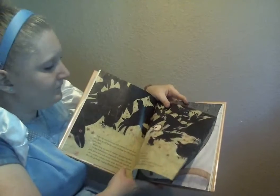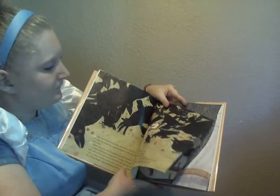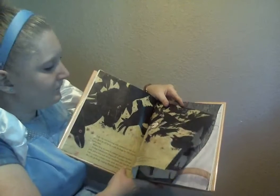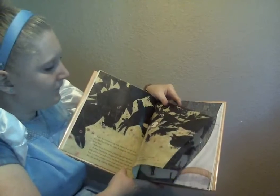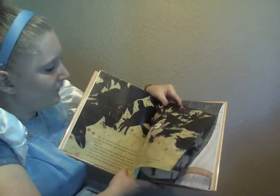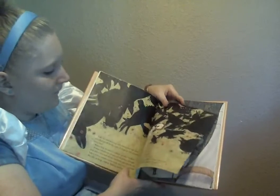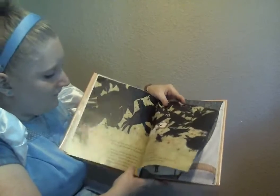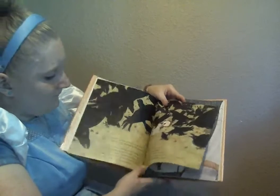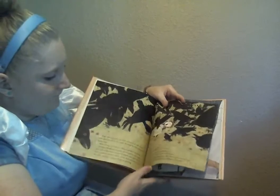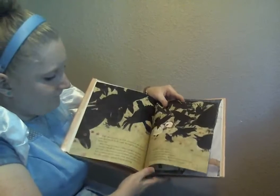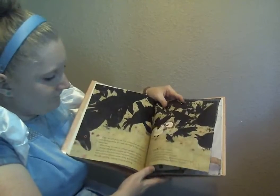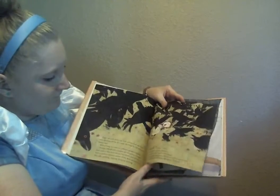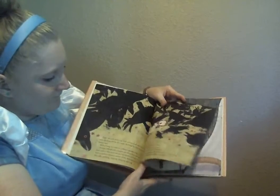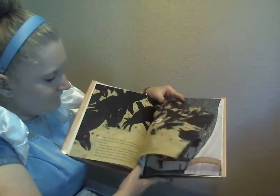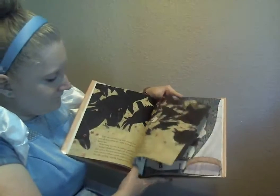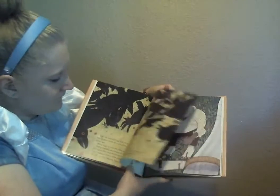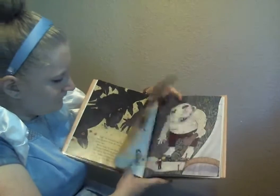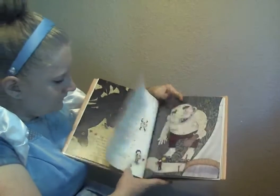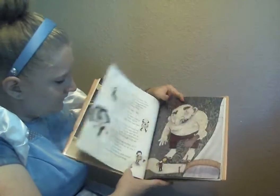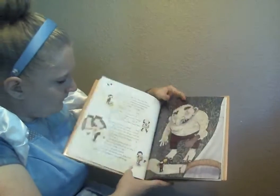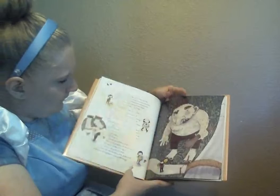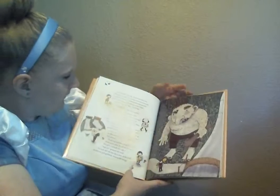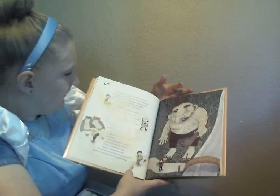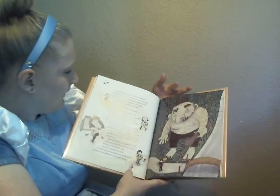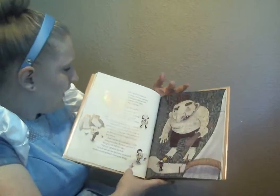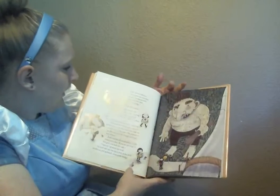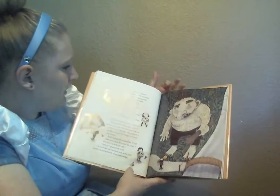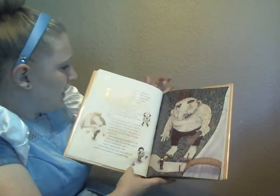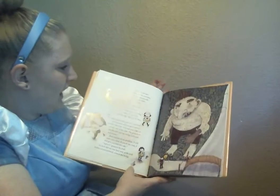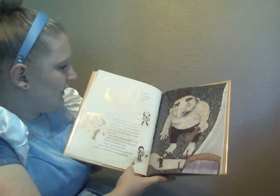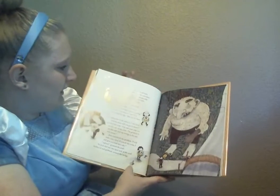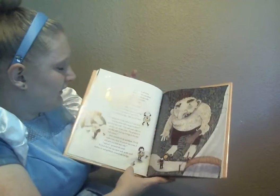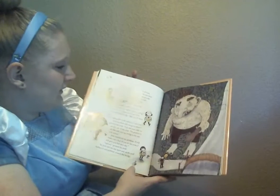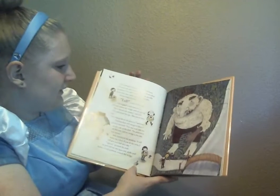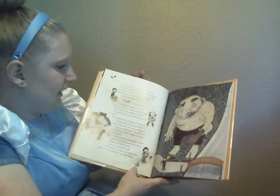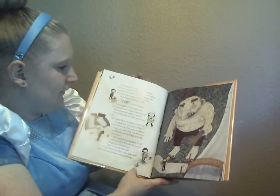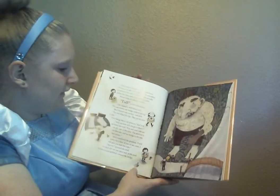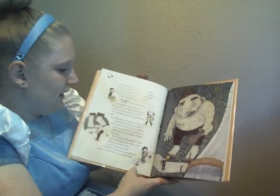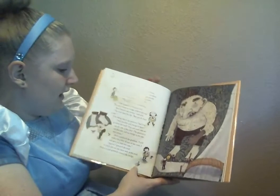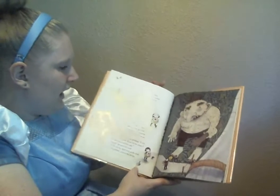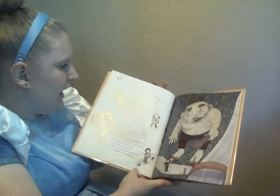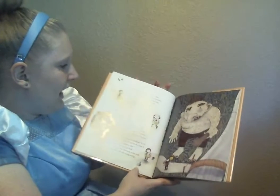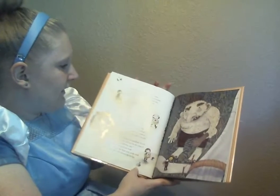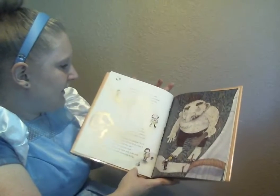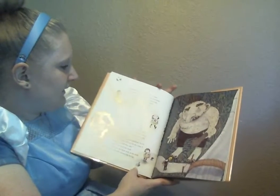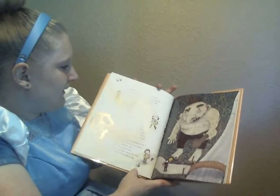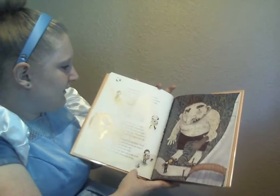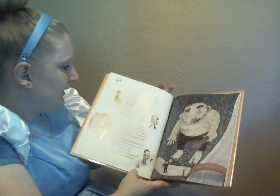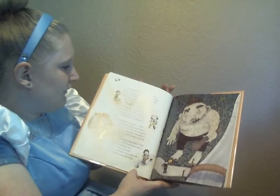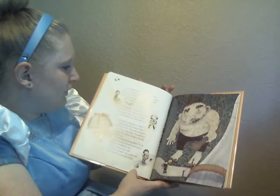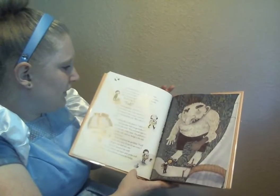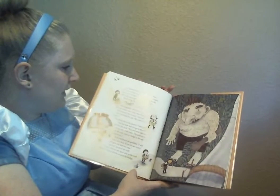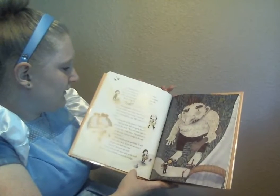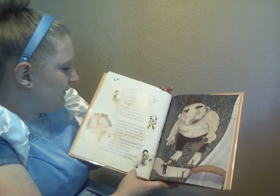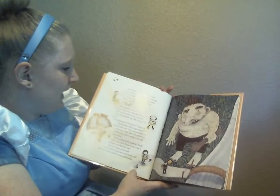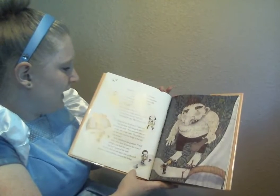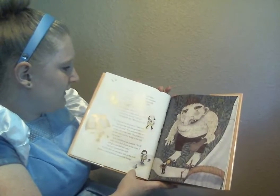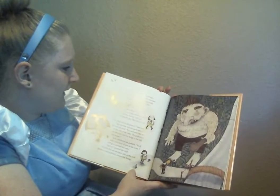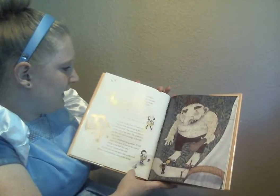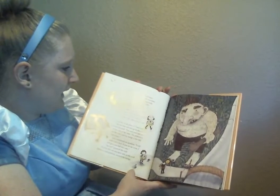Jack looked at his gift. At least I still have 2 layers of cake, 10